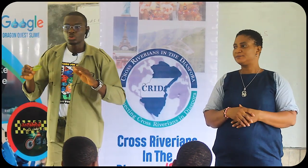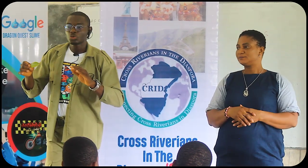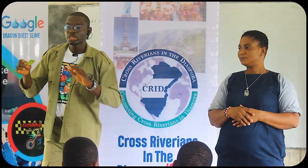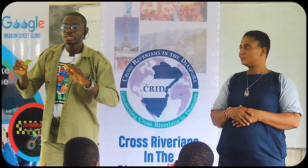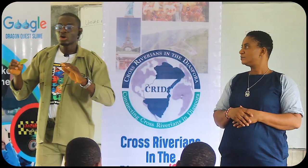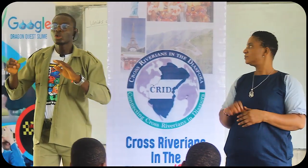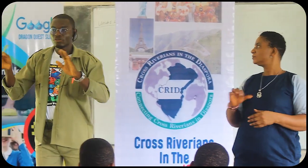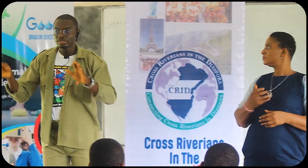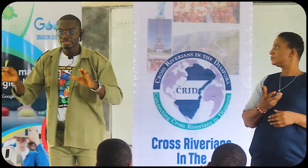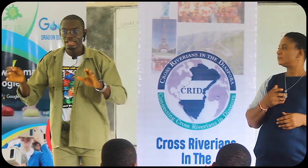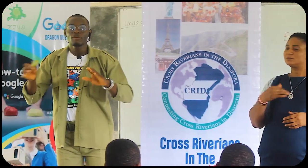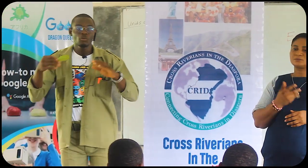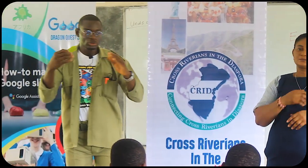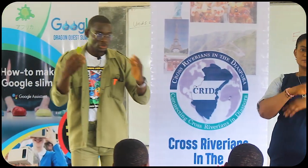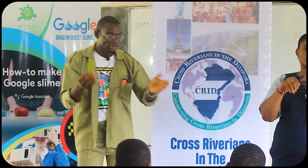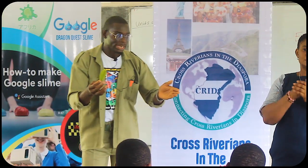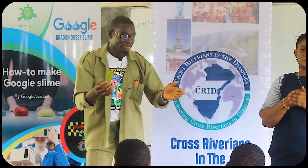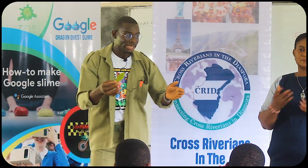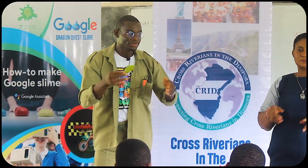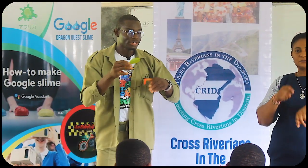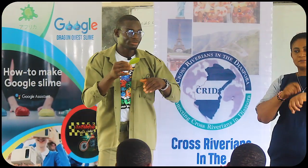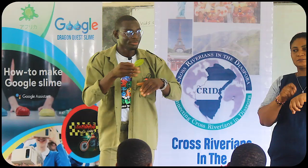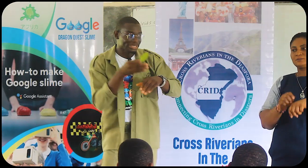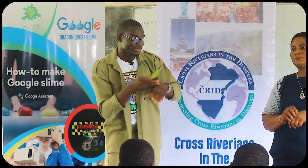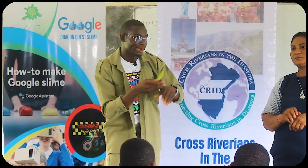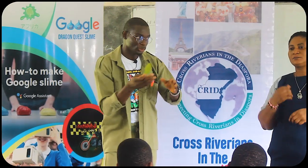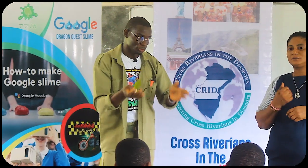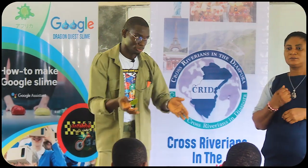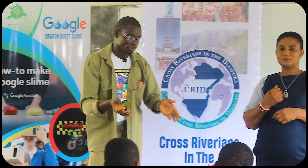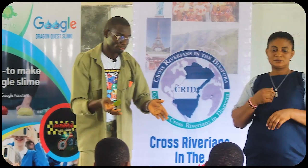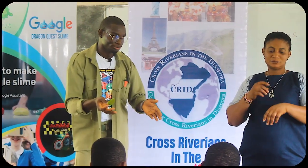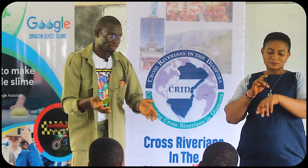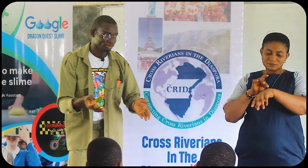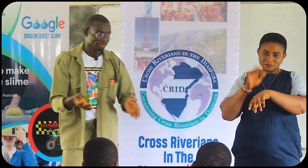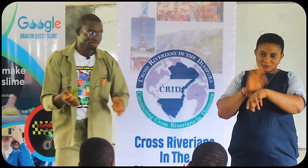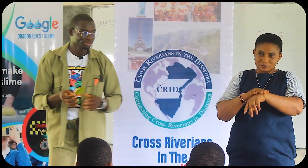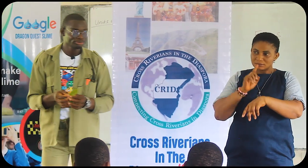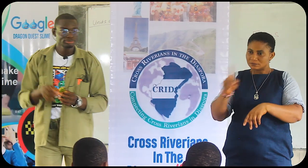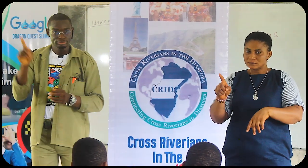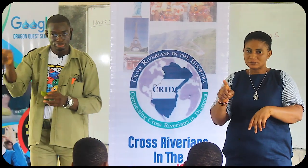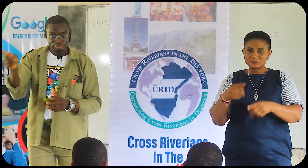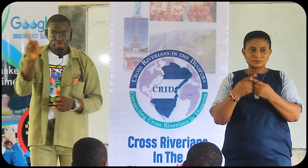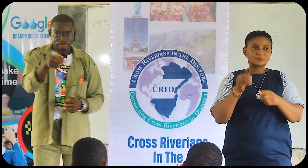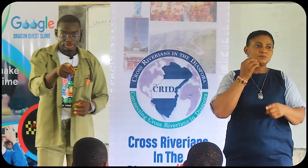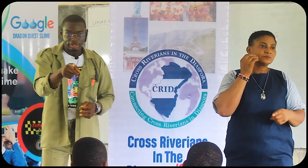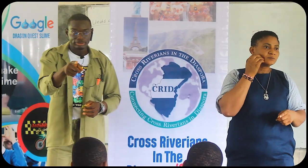So, all of us, sometime has been bitten by mosquito.